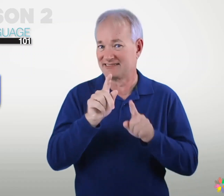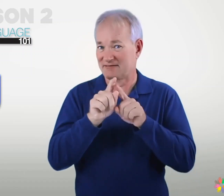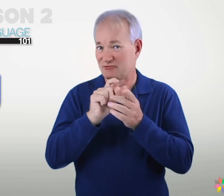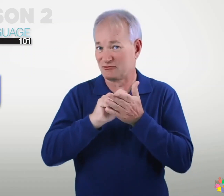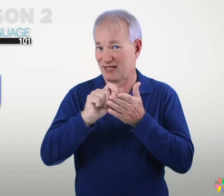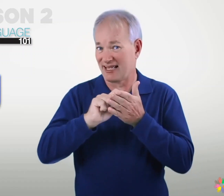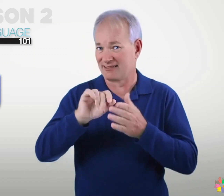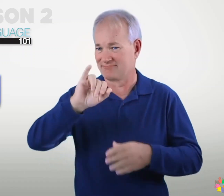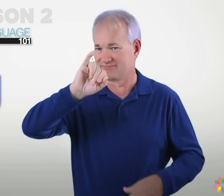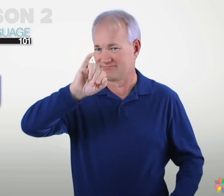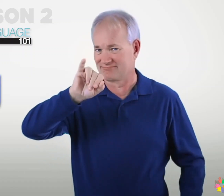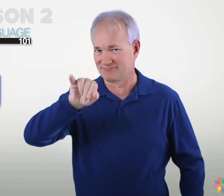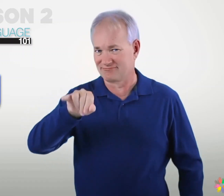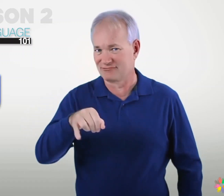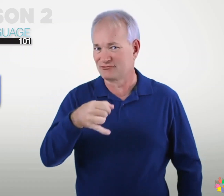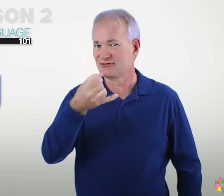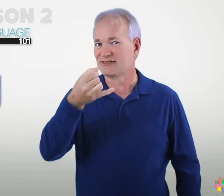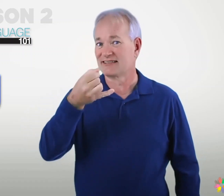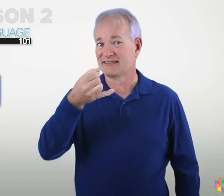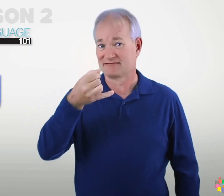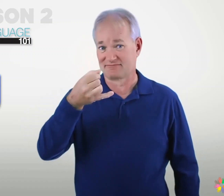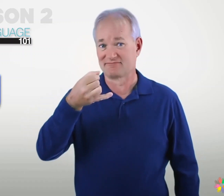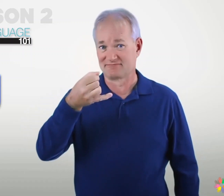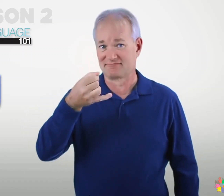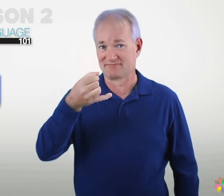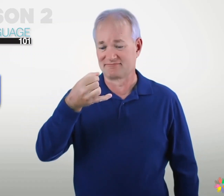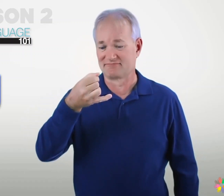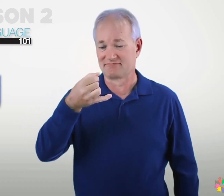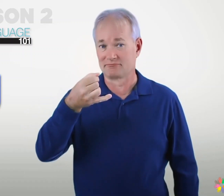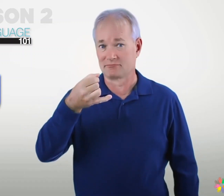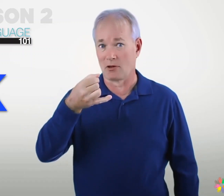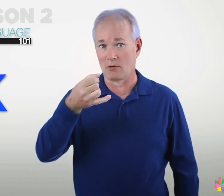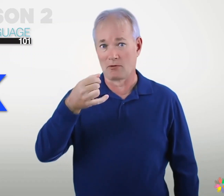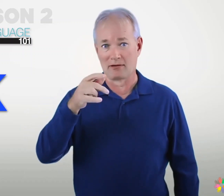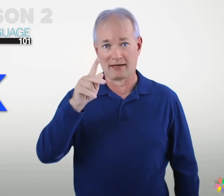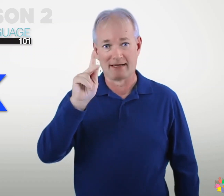Sure enough, J. It looks just like how you write it. J.